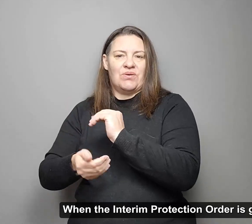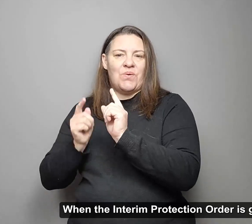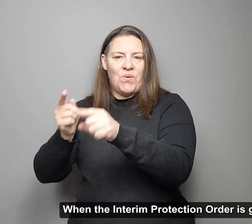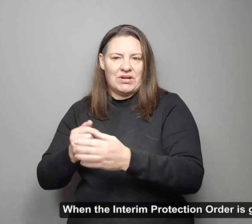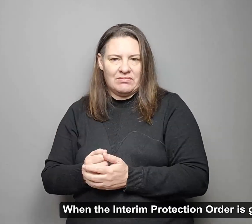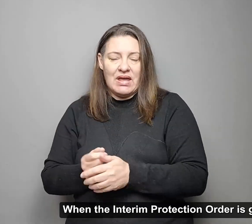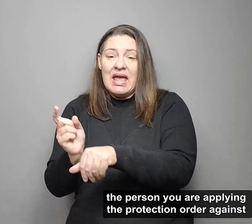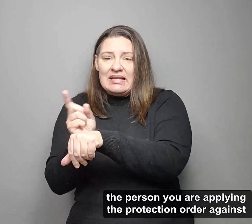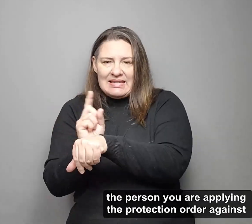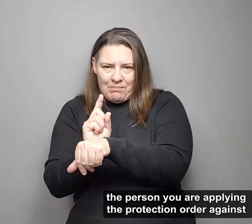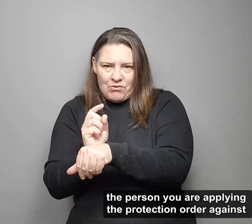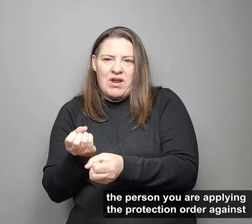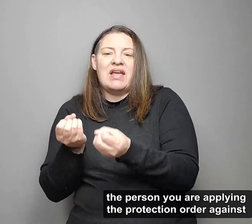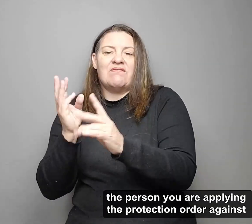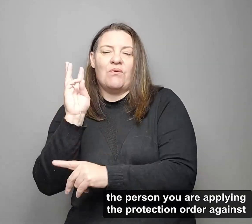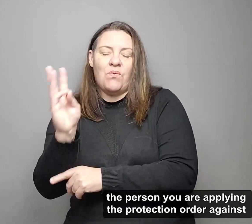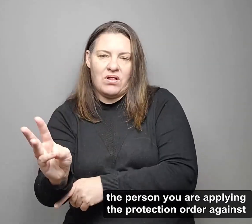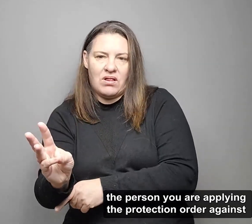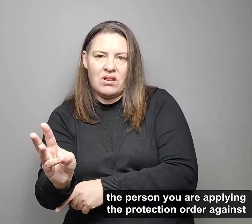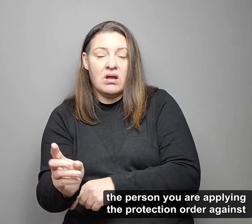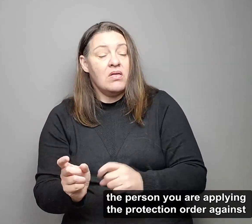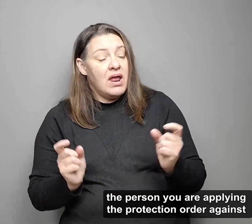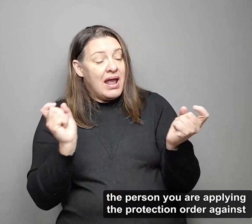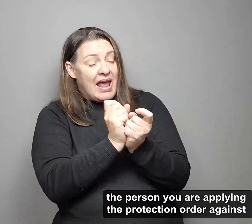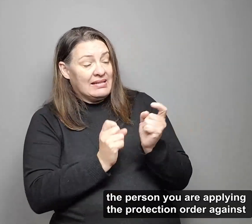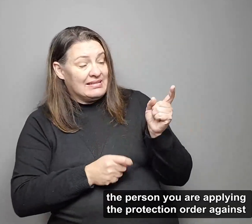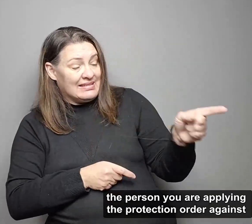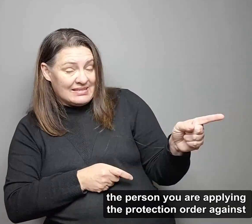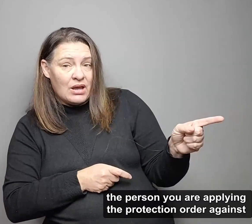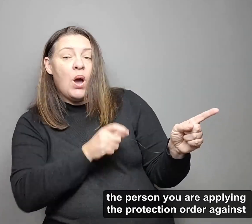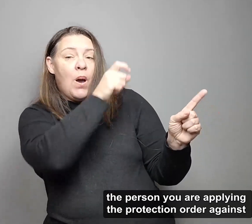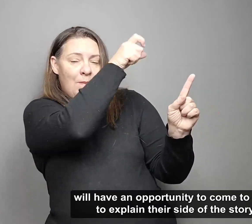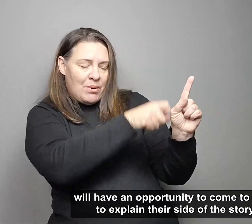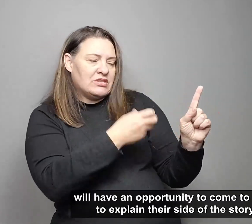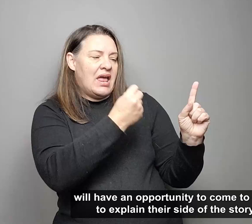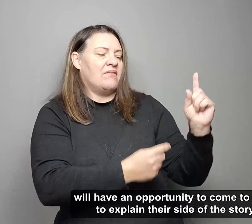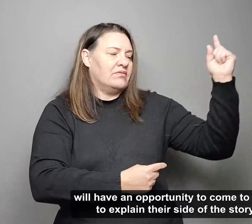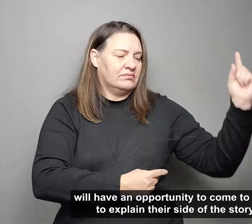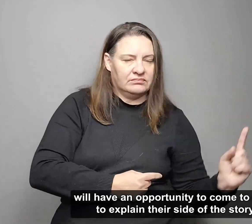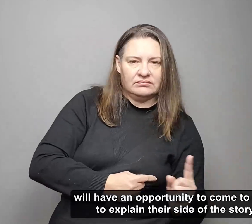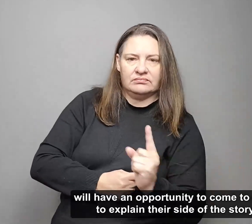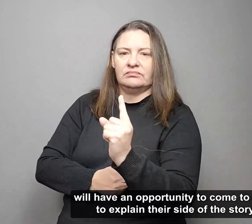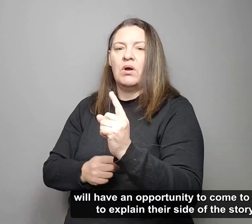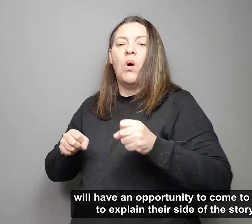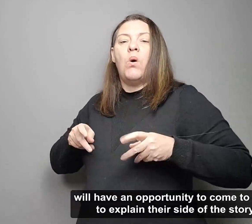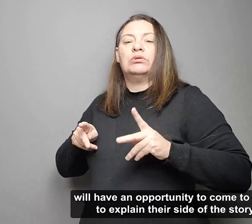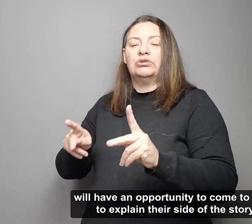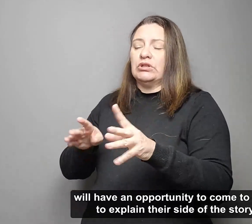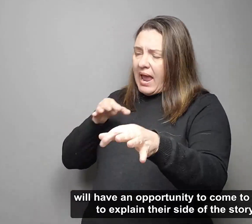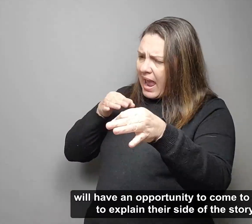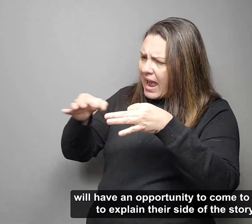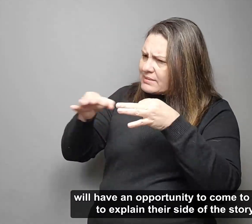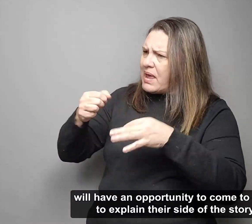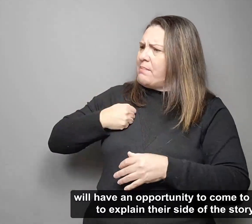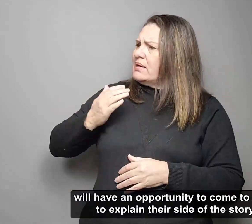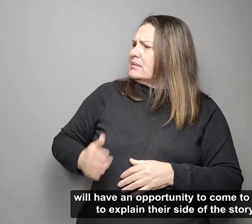is granted, the person you are applying the protection order against will have an opportunity to come to court